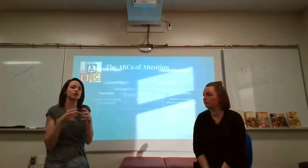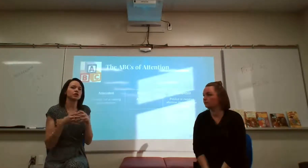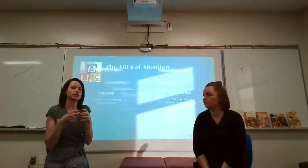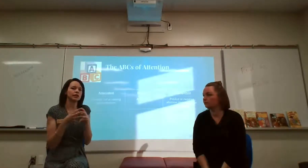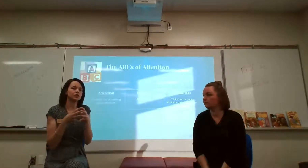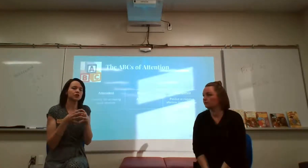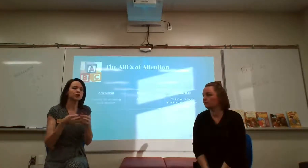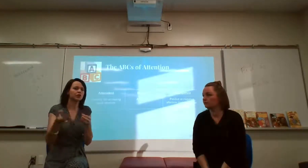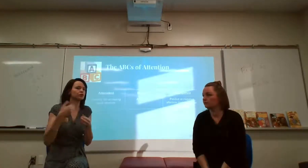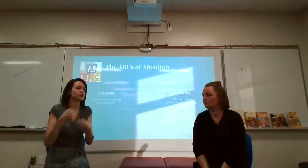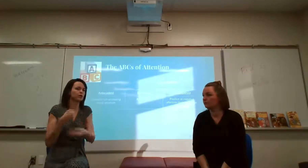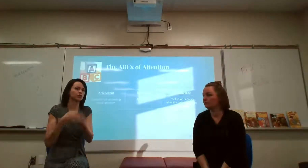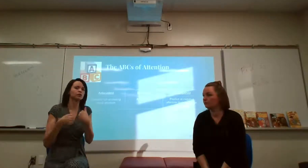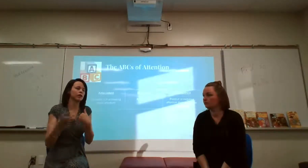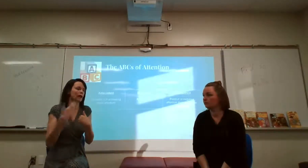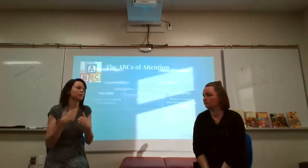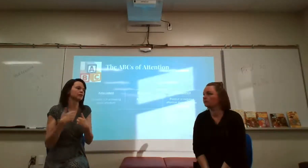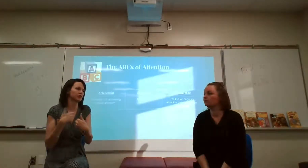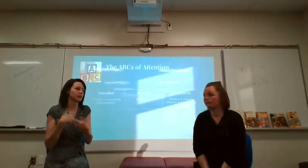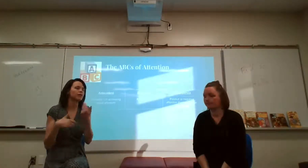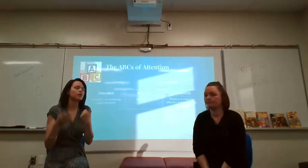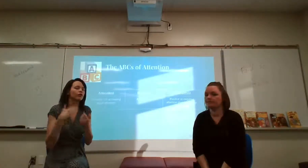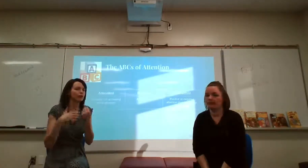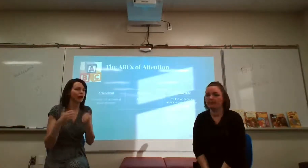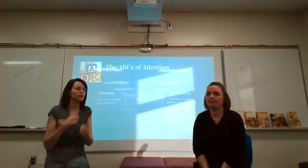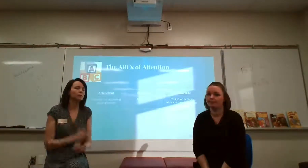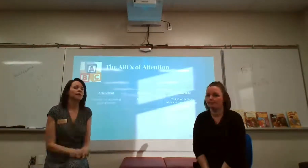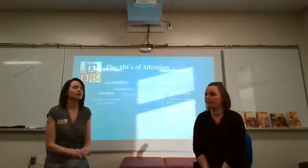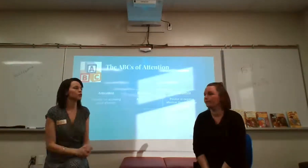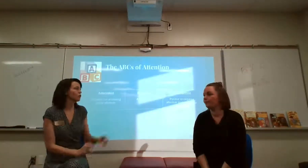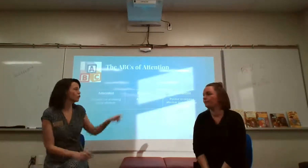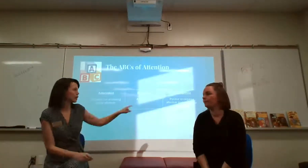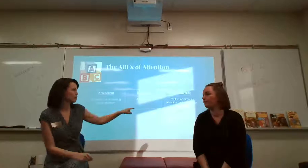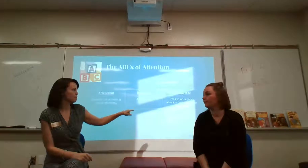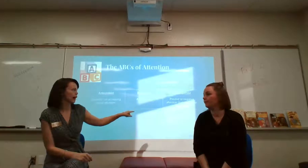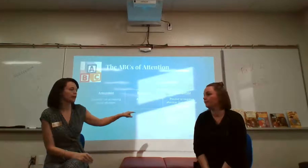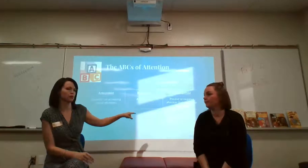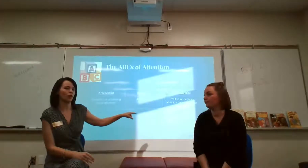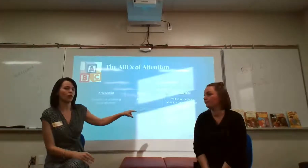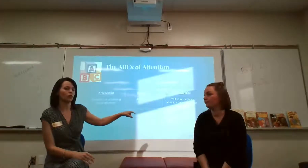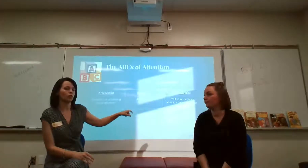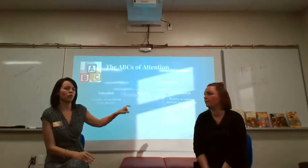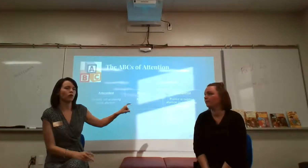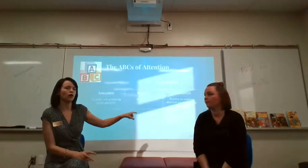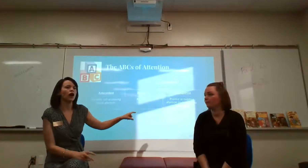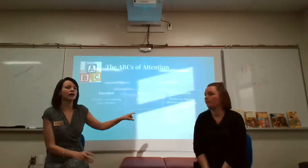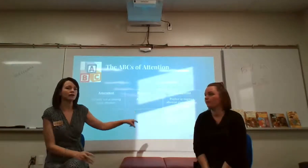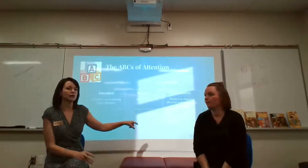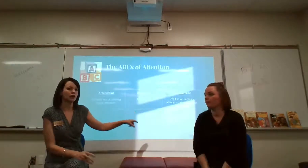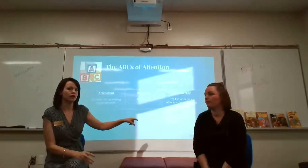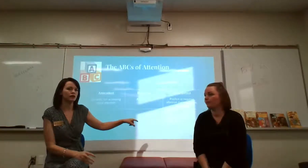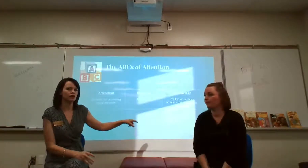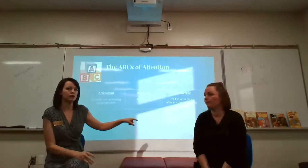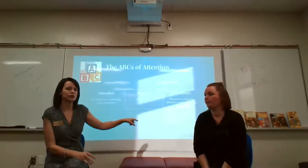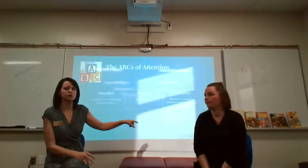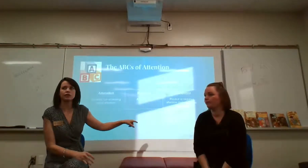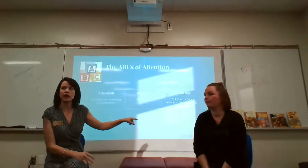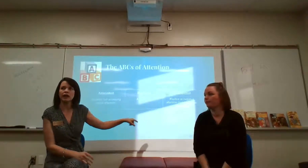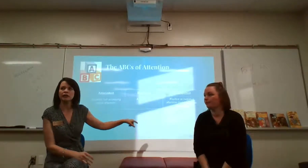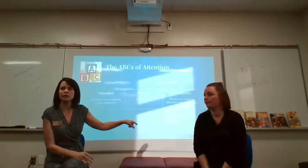is attention, then you'll take what you can get basically from that. And so we look at that as well. What kind of attention is the student getting in the C